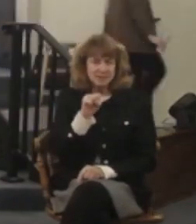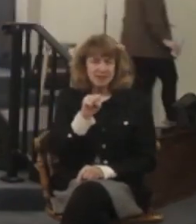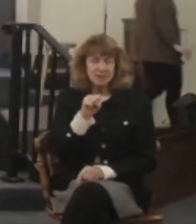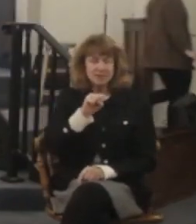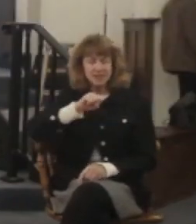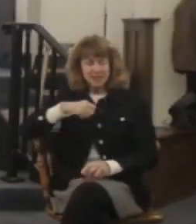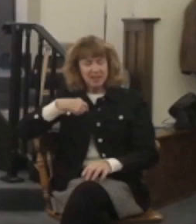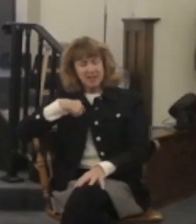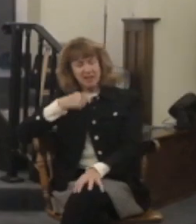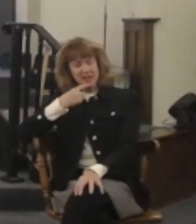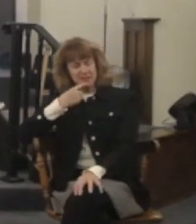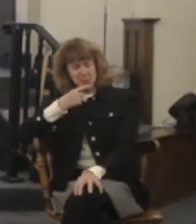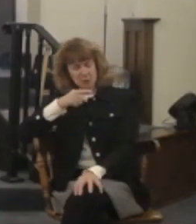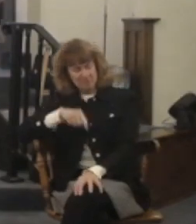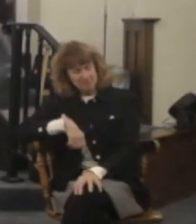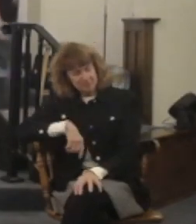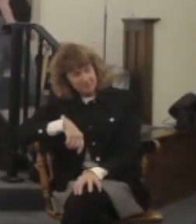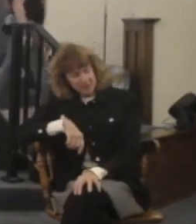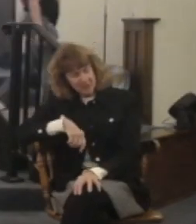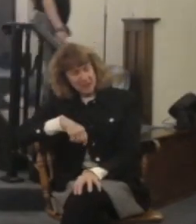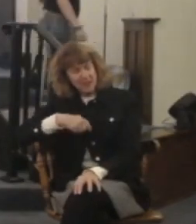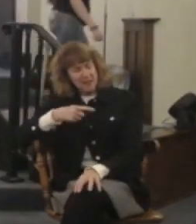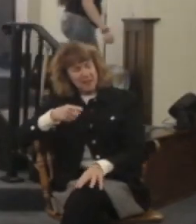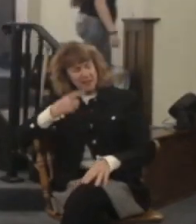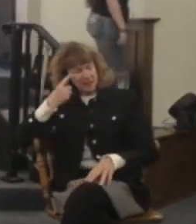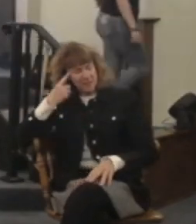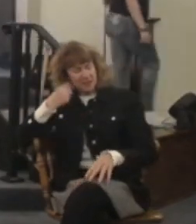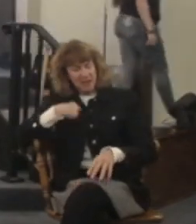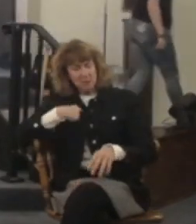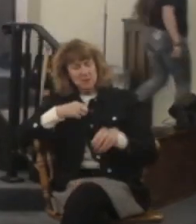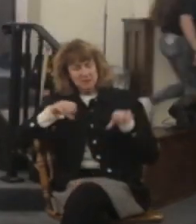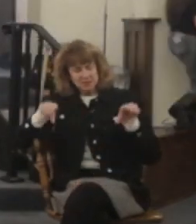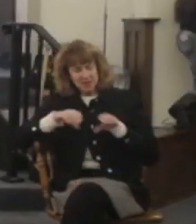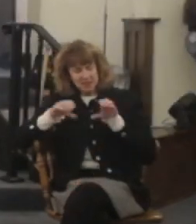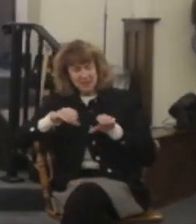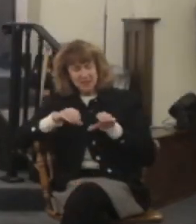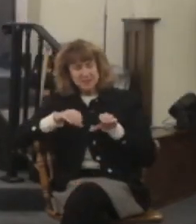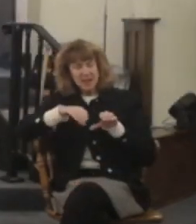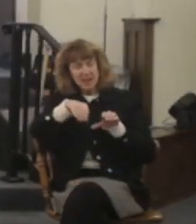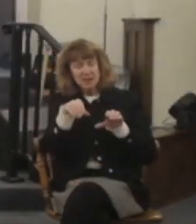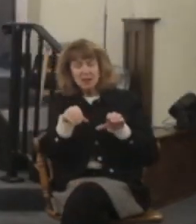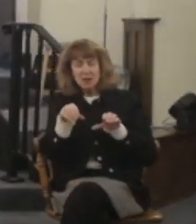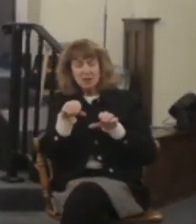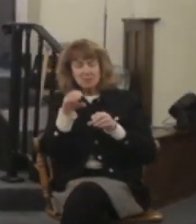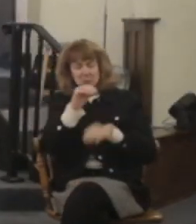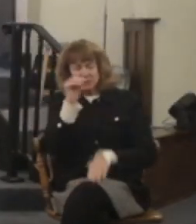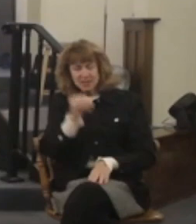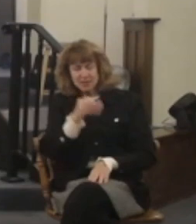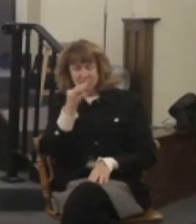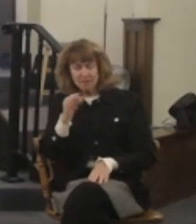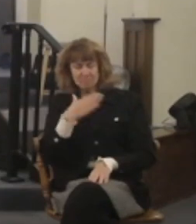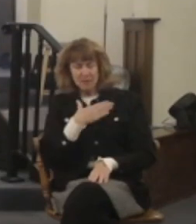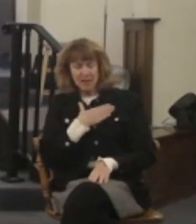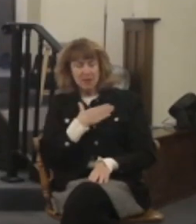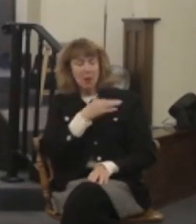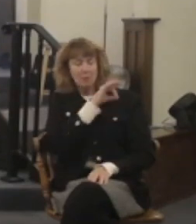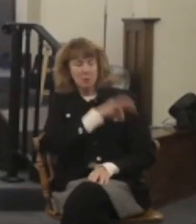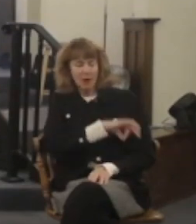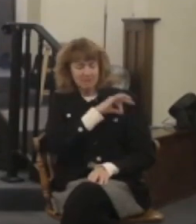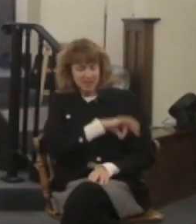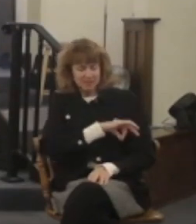And I told him that I would have done it as a percentage of my net profit, because that was more like my